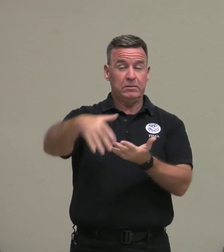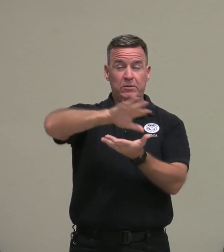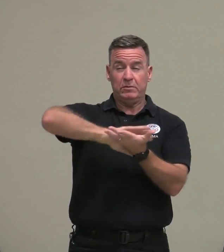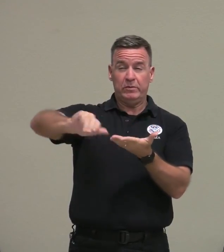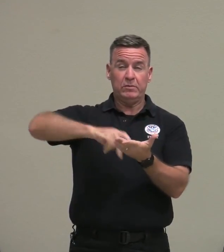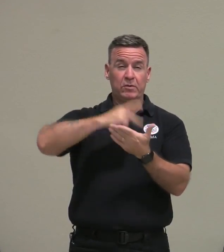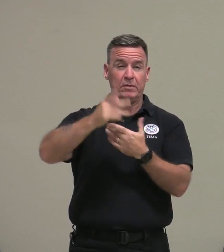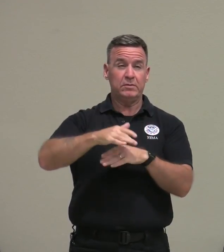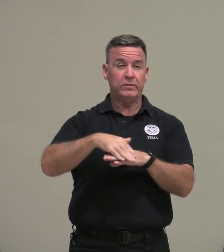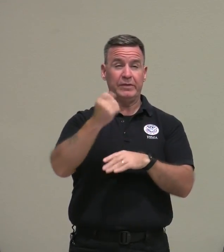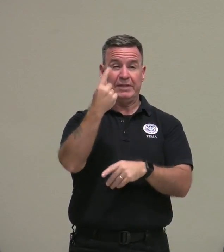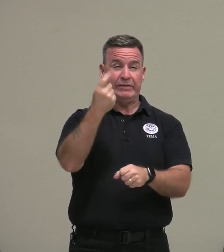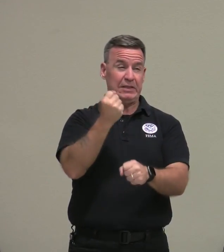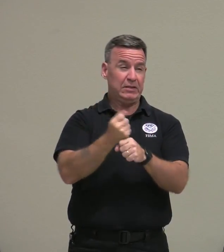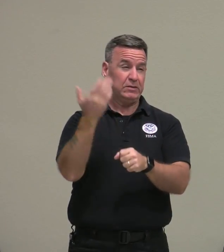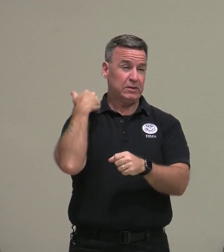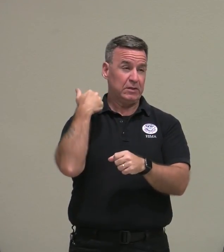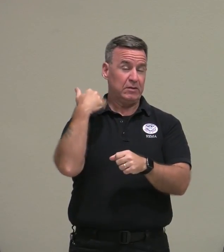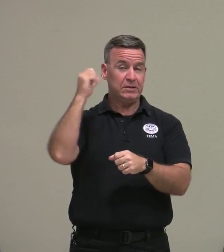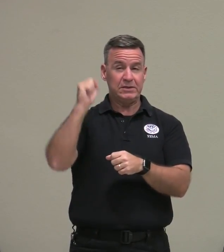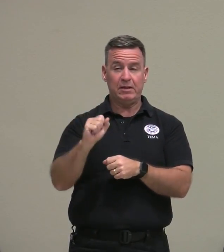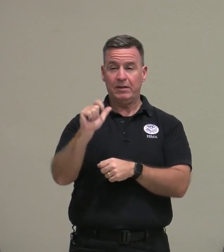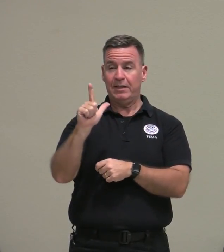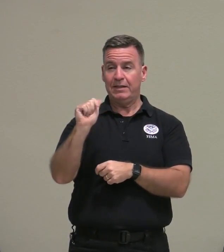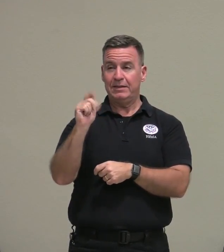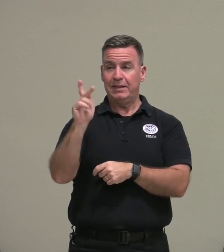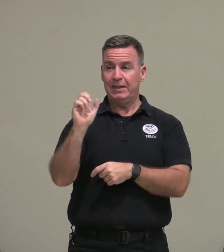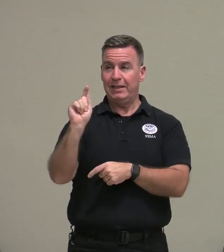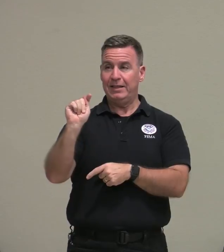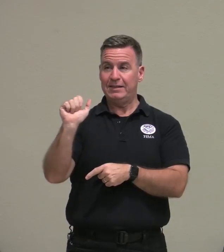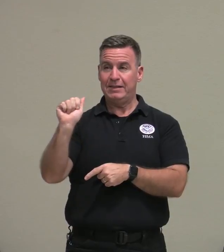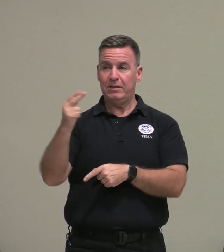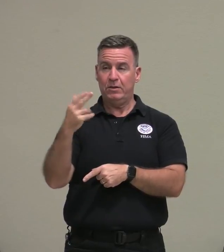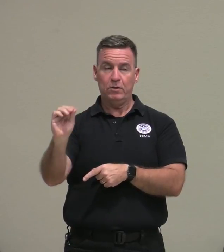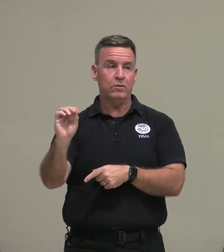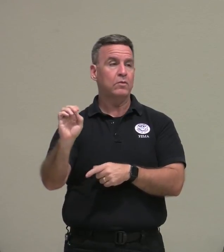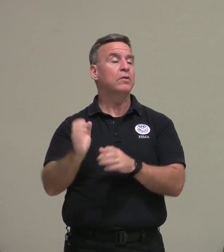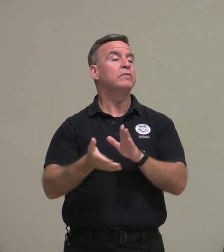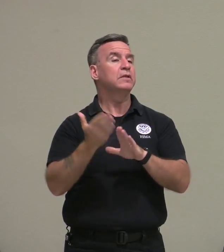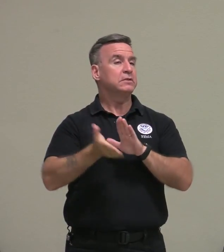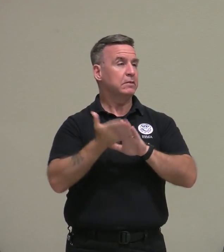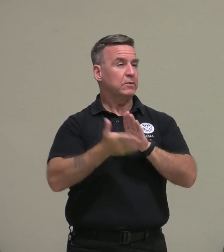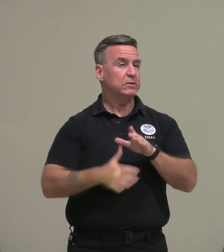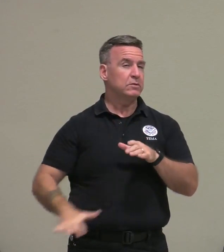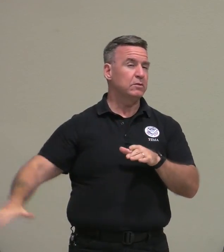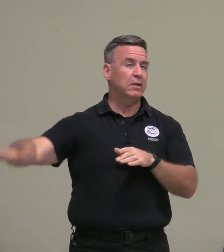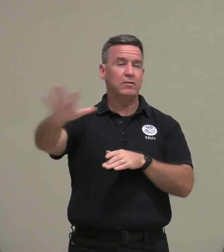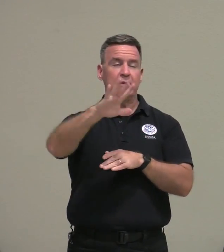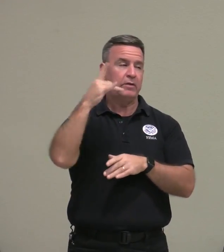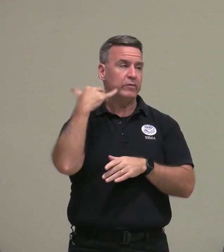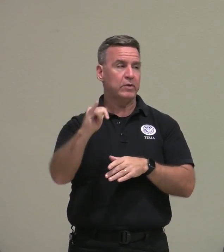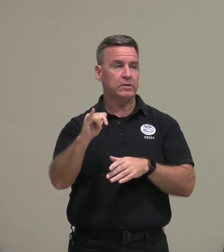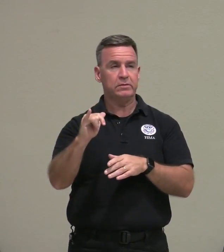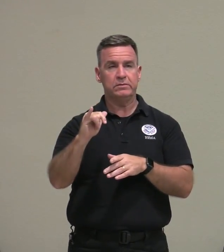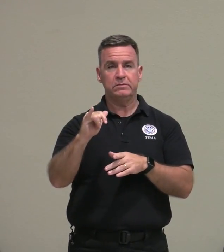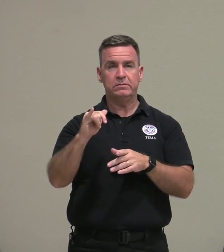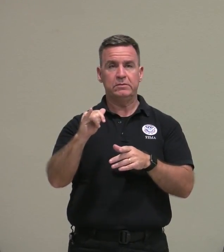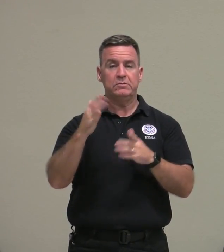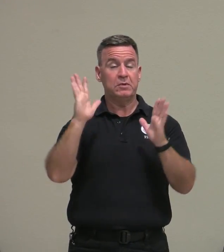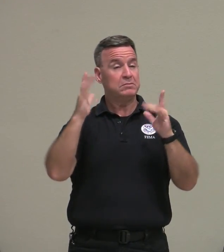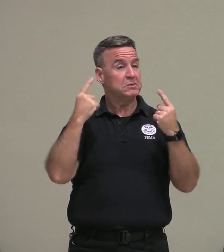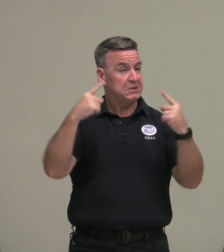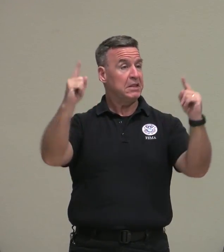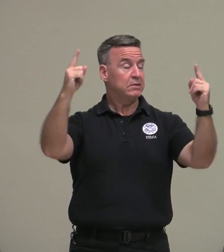programs over 11 years ago in South Lake Tahoe, and we have conducted these operations across California to great